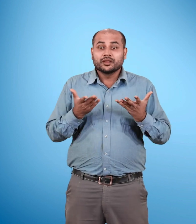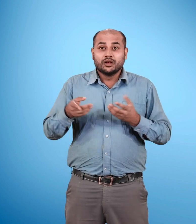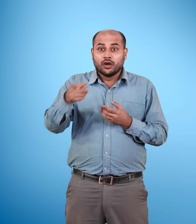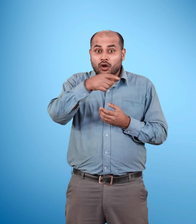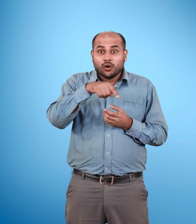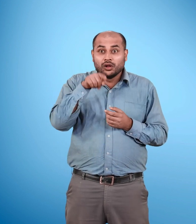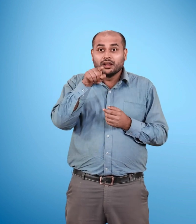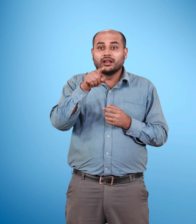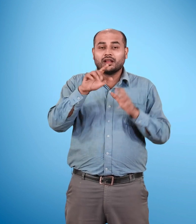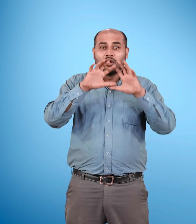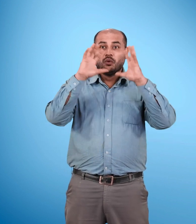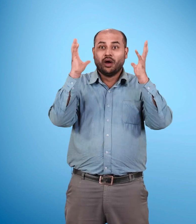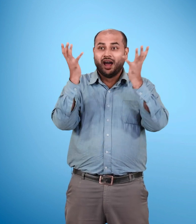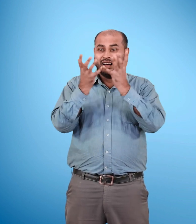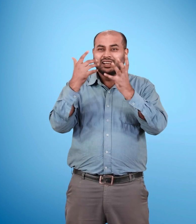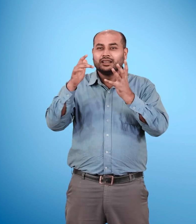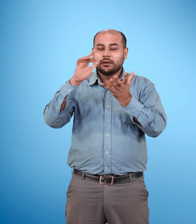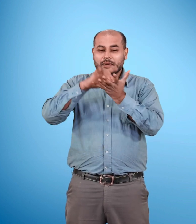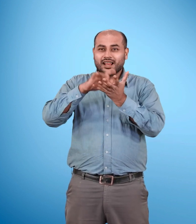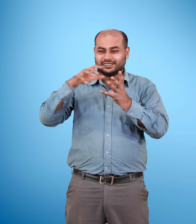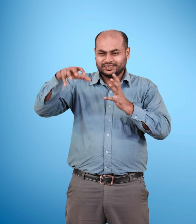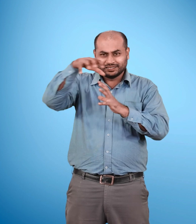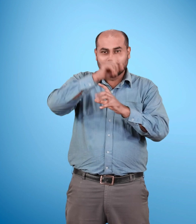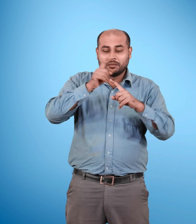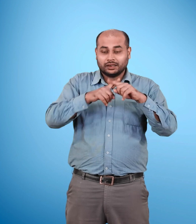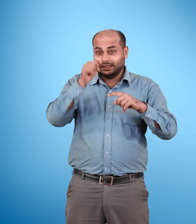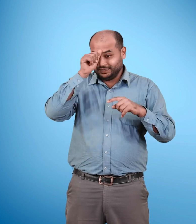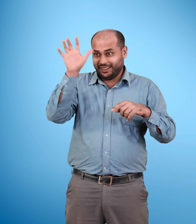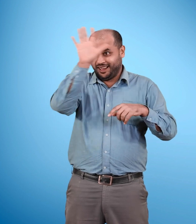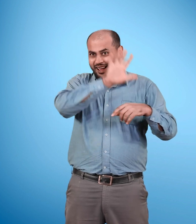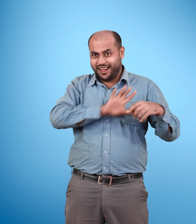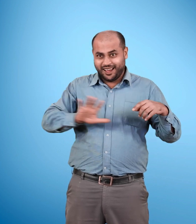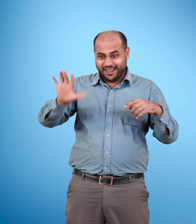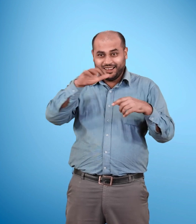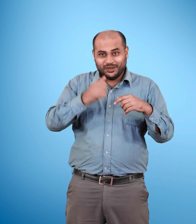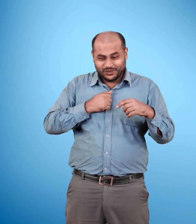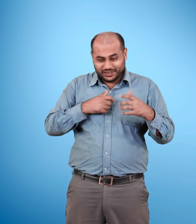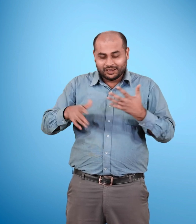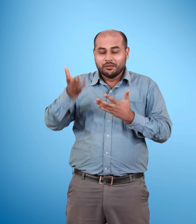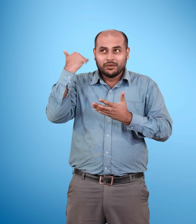You might have heard about droughts occurring in some parts of our country or the world.